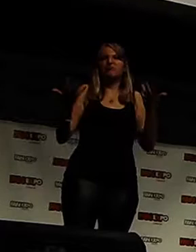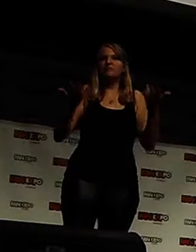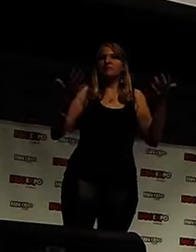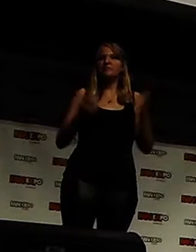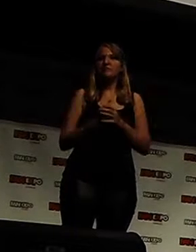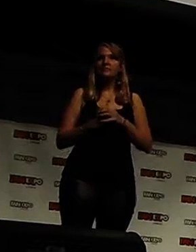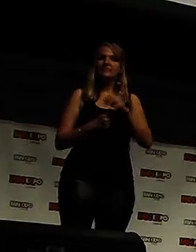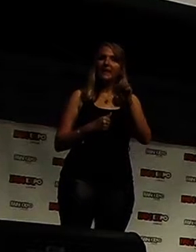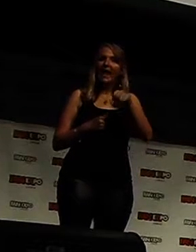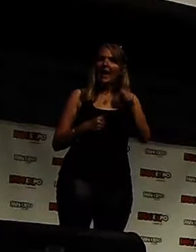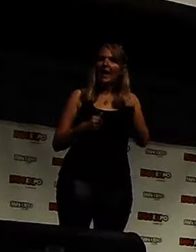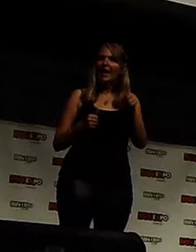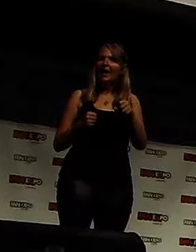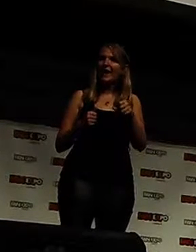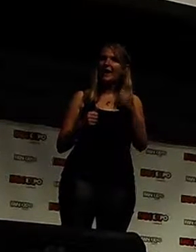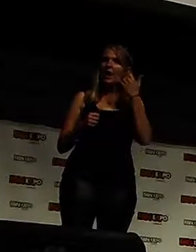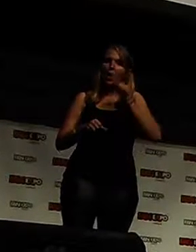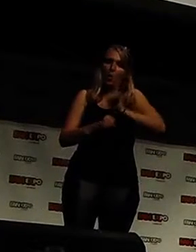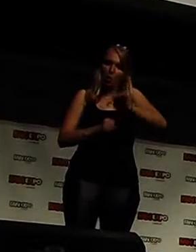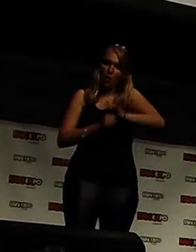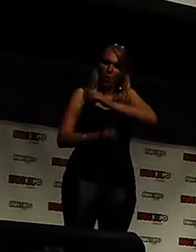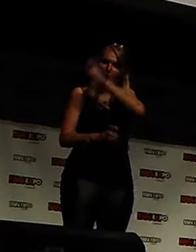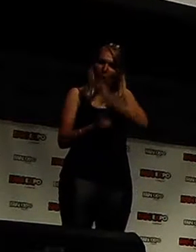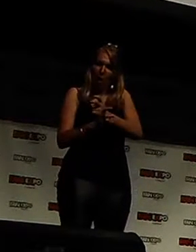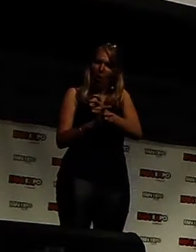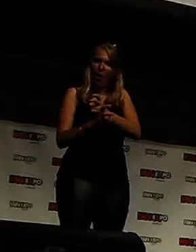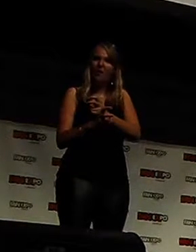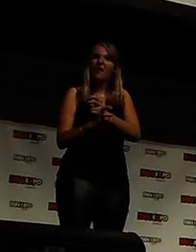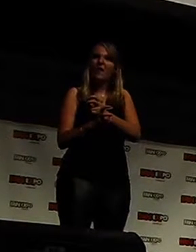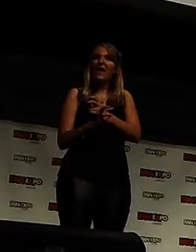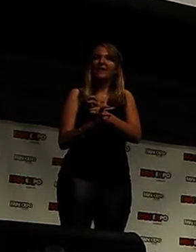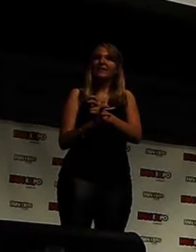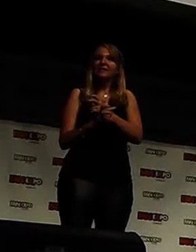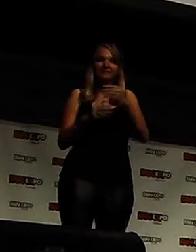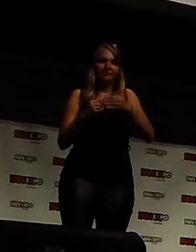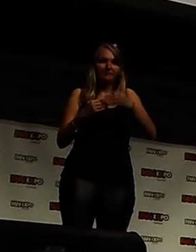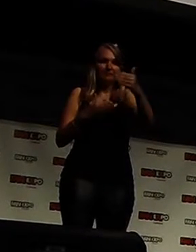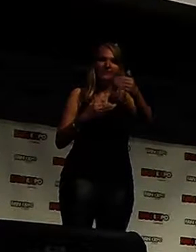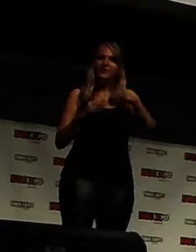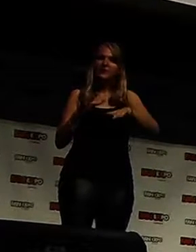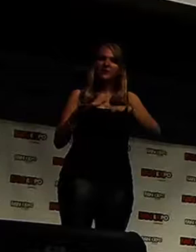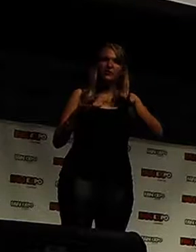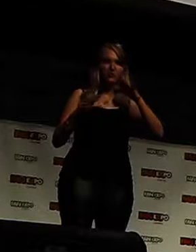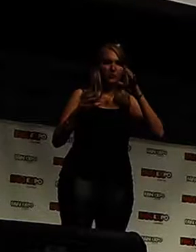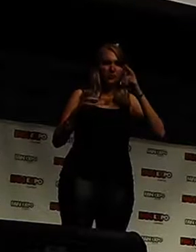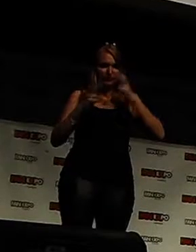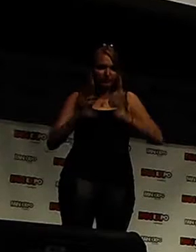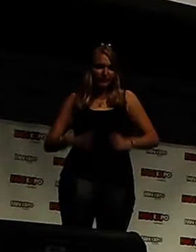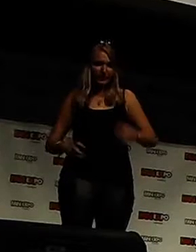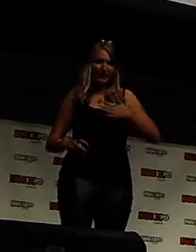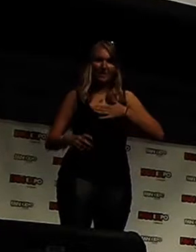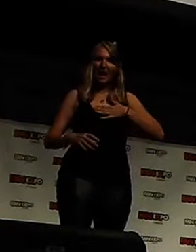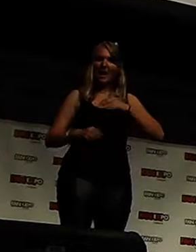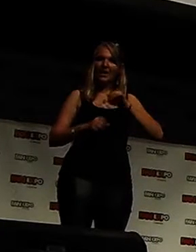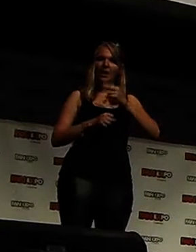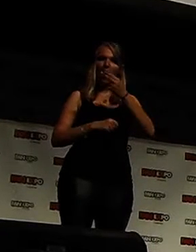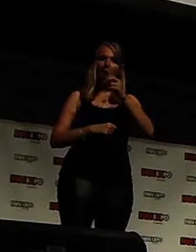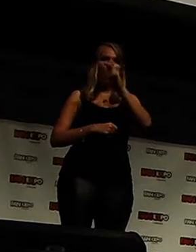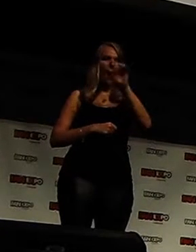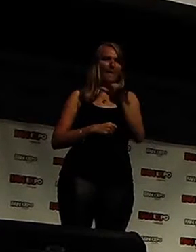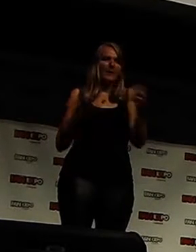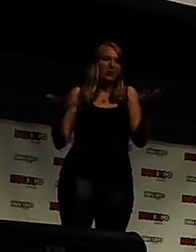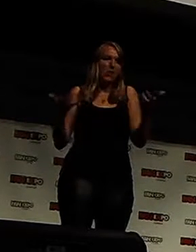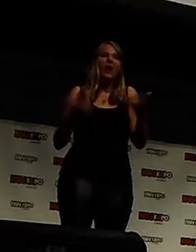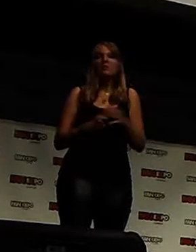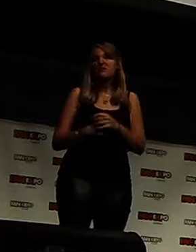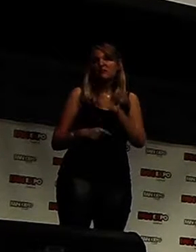I think always whenever you've been working hard, it's quite nice to then, you know, find out what your hobbies are and what interests you at that time.